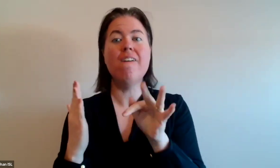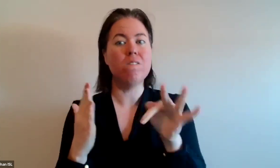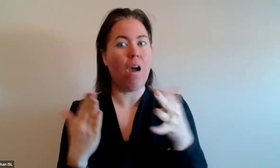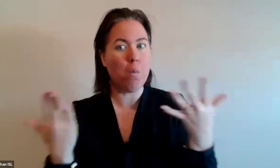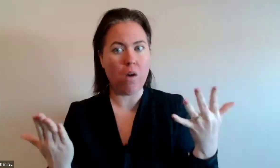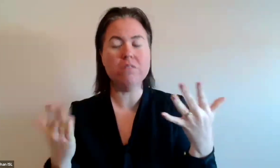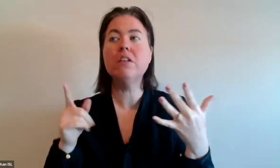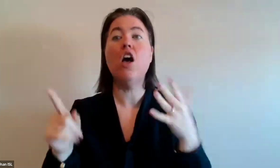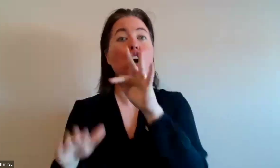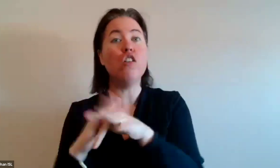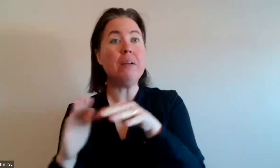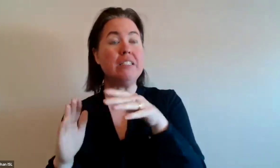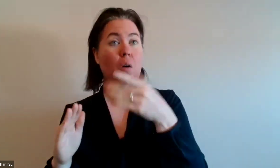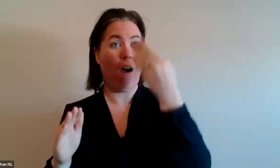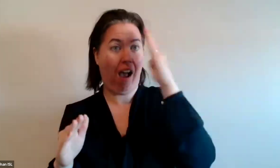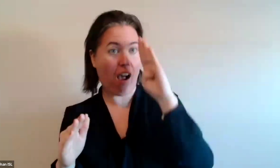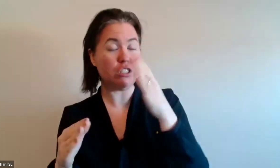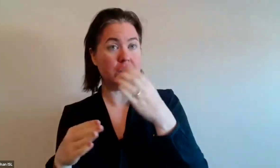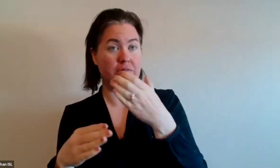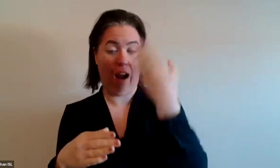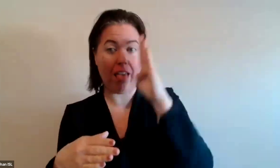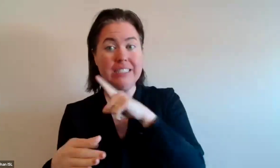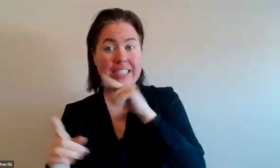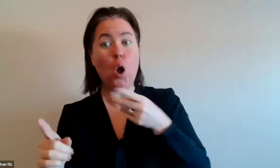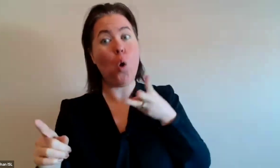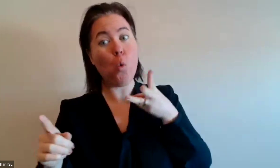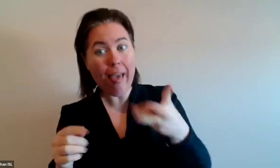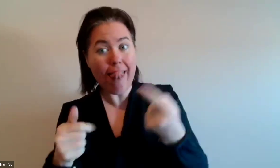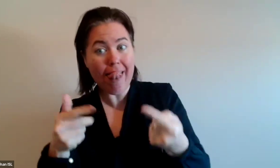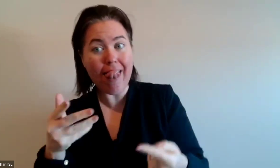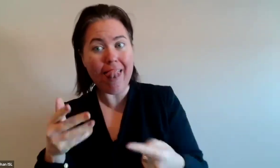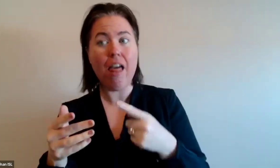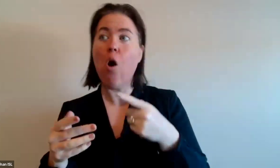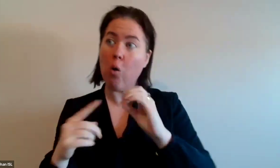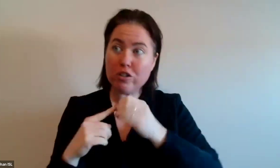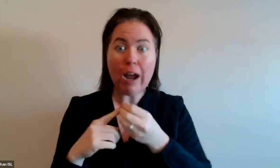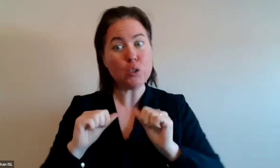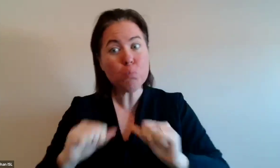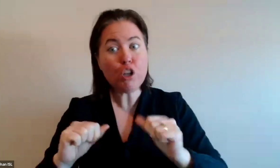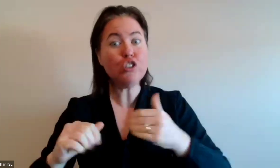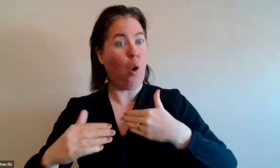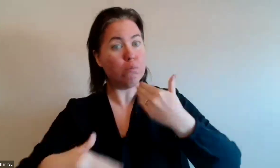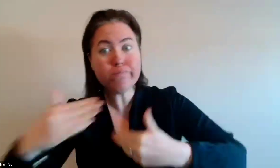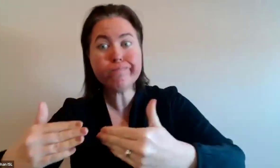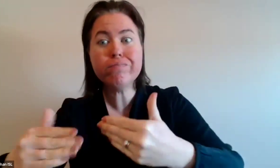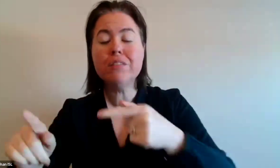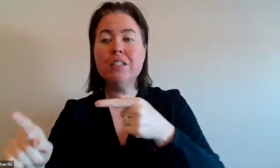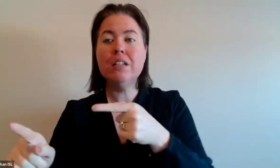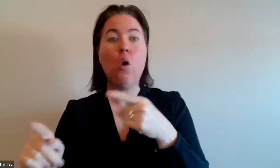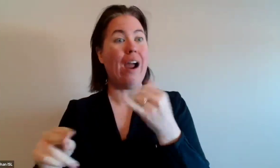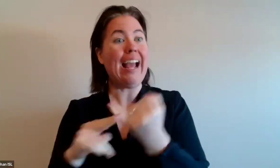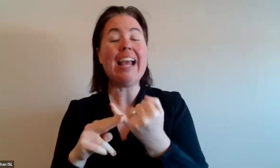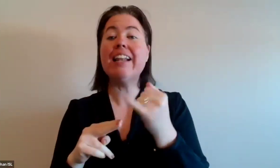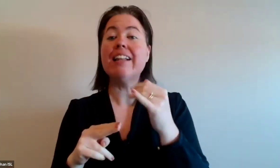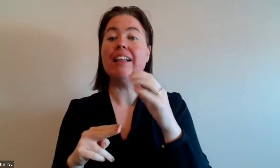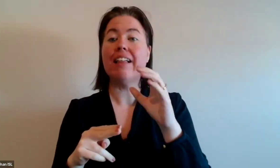has claimed that it is doing or has said that it is trying to make progress on, or things that have been covered in the state report in